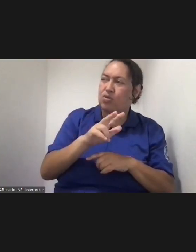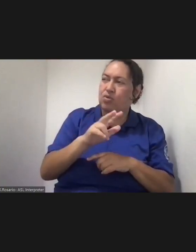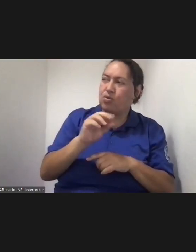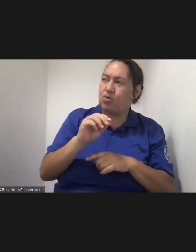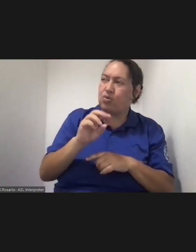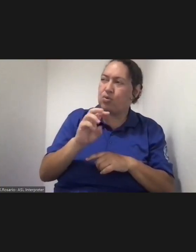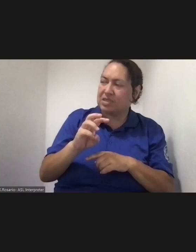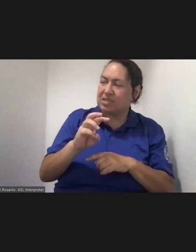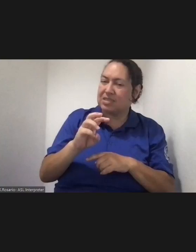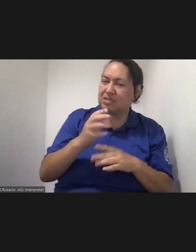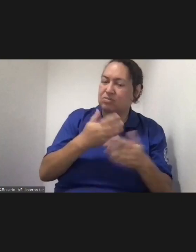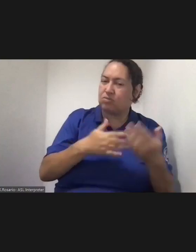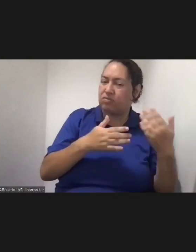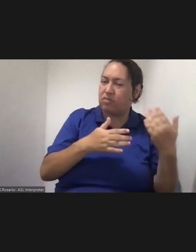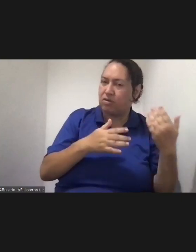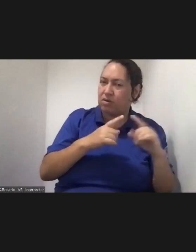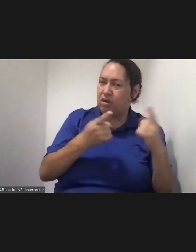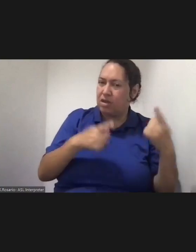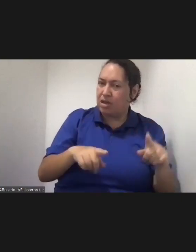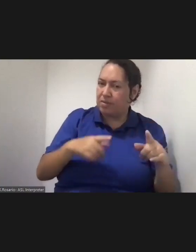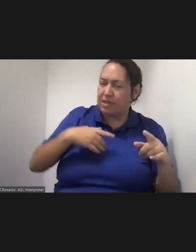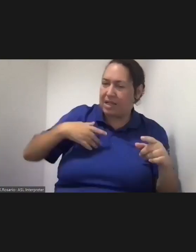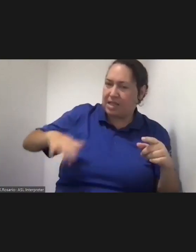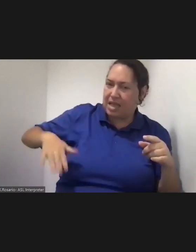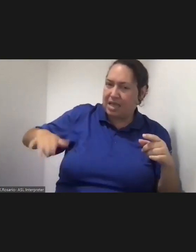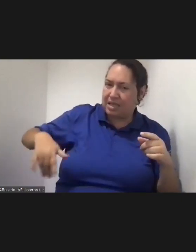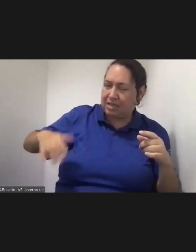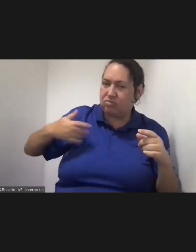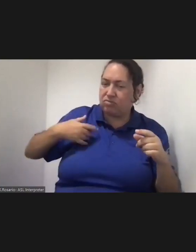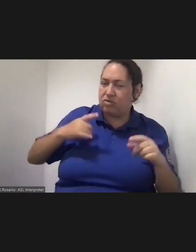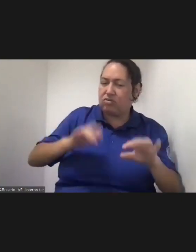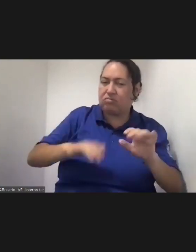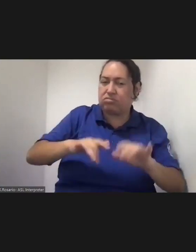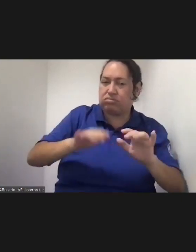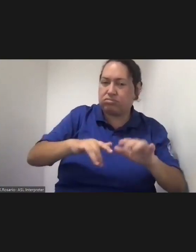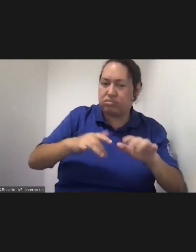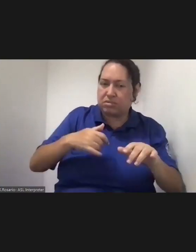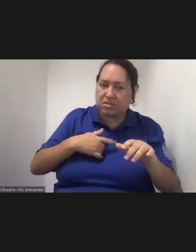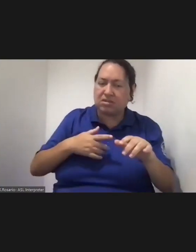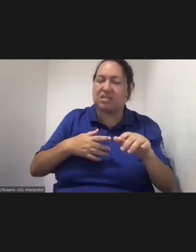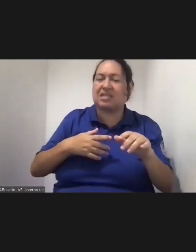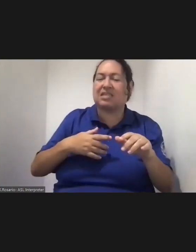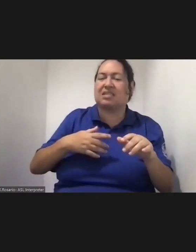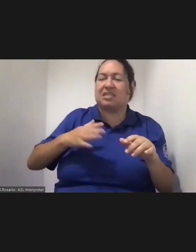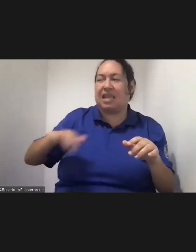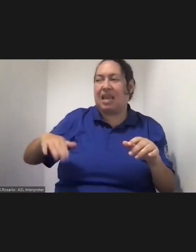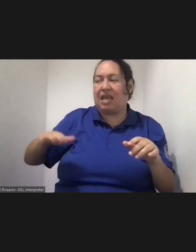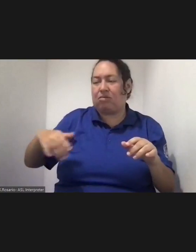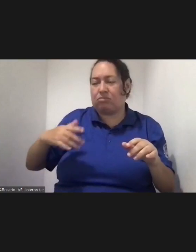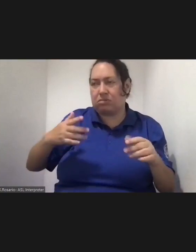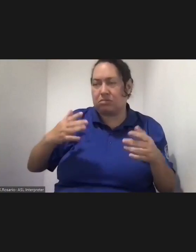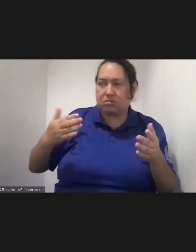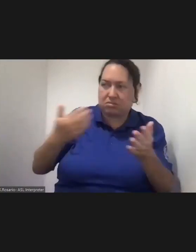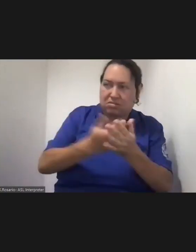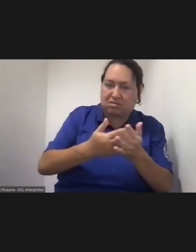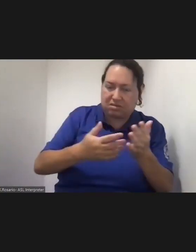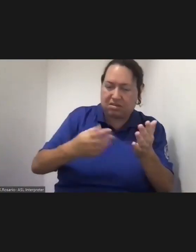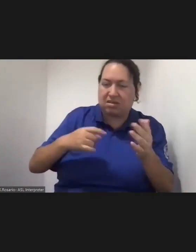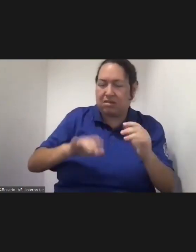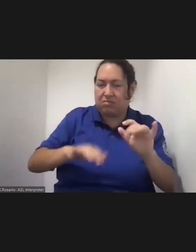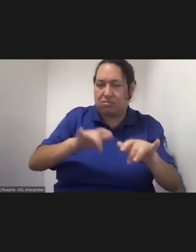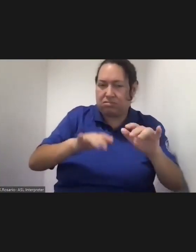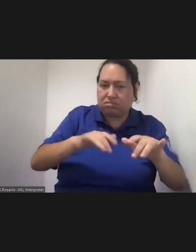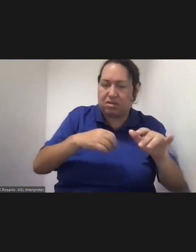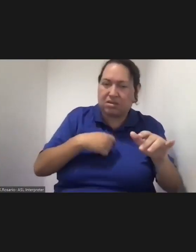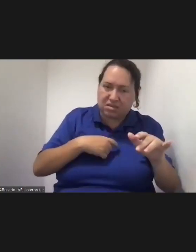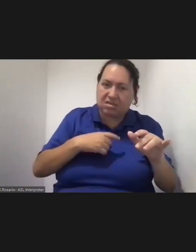And what had happened there was late data entry on it, nothing more. It was just a late data entry. Those vaccines were administered before the order to